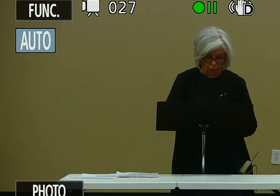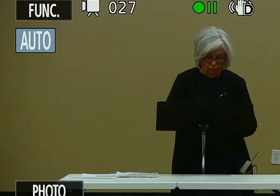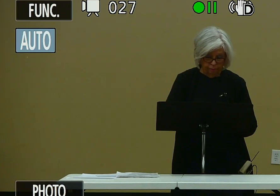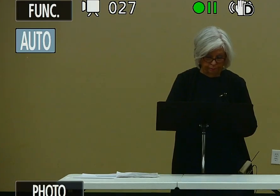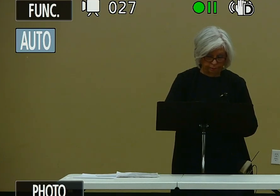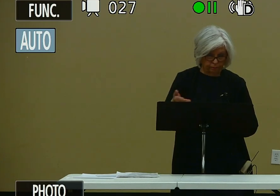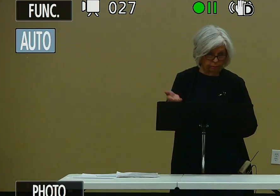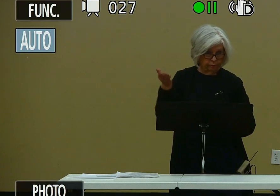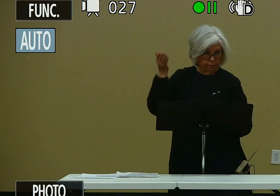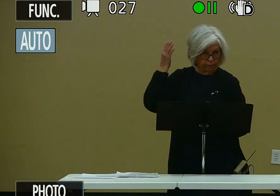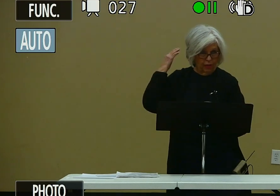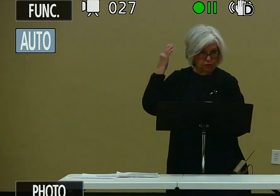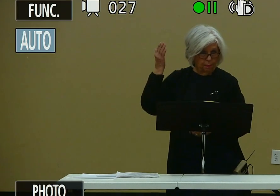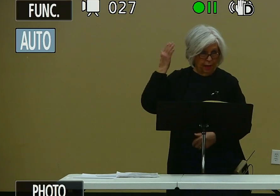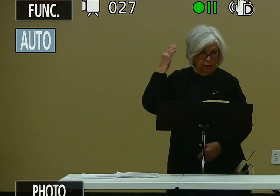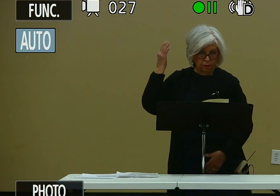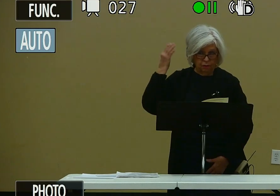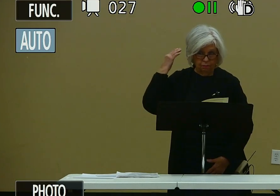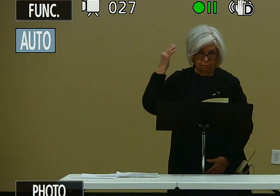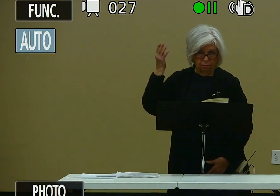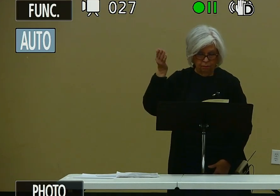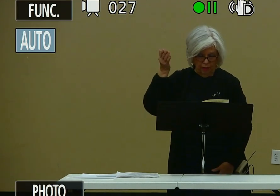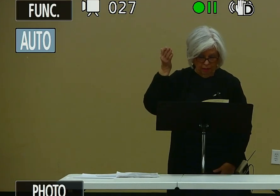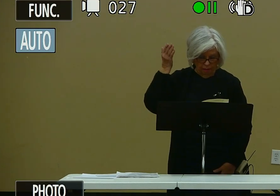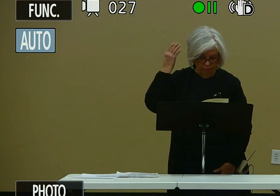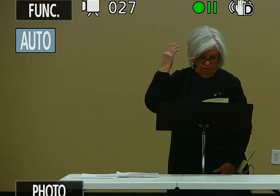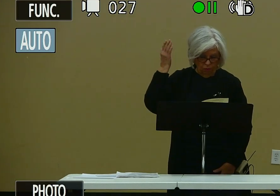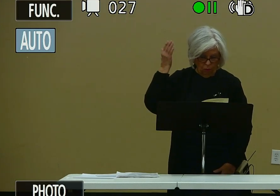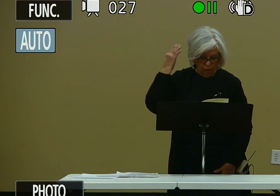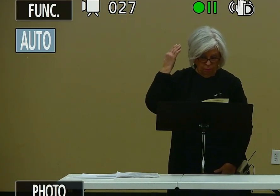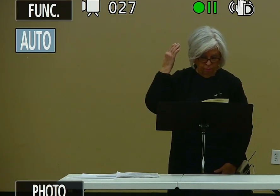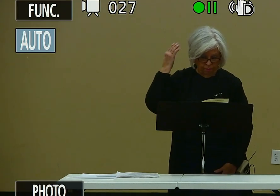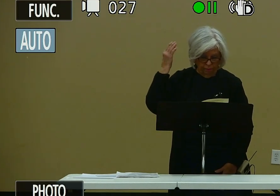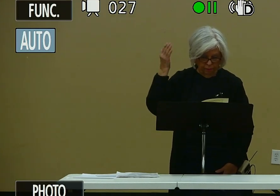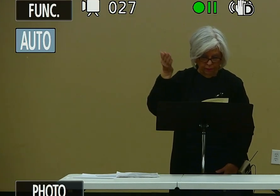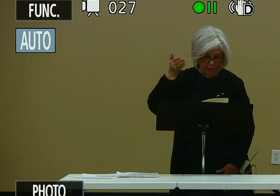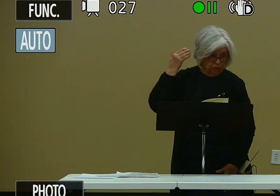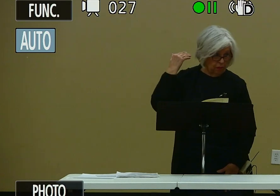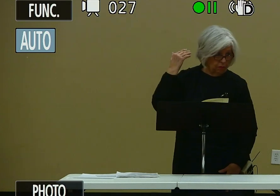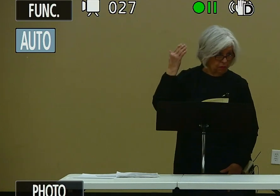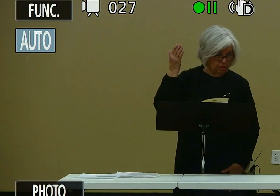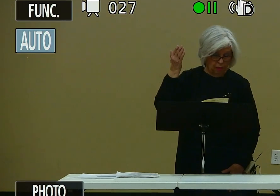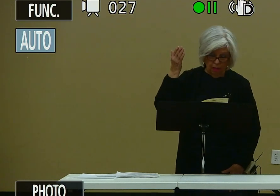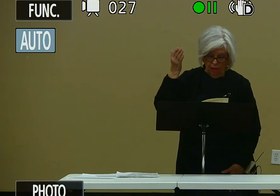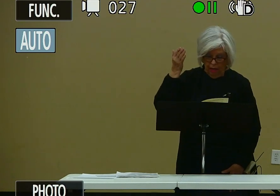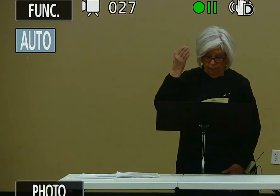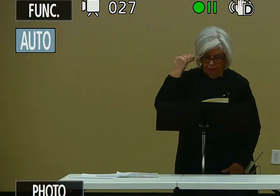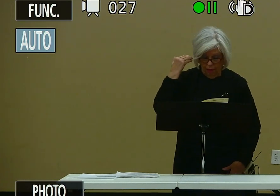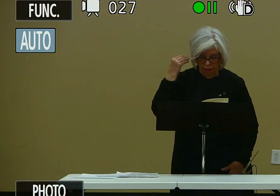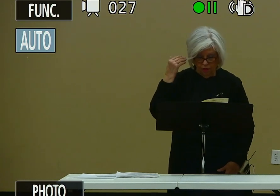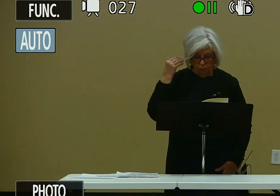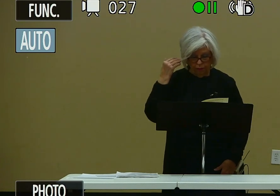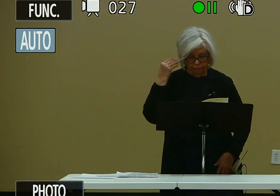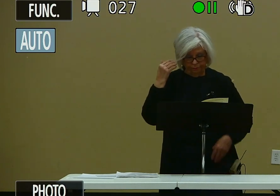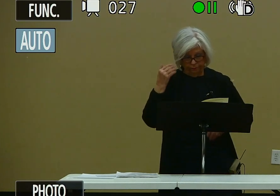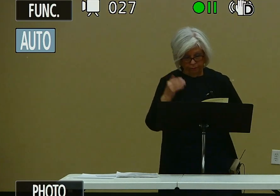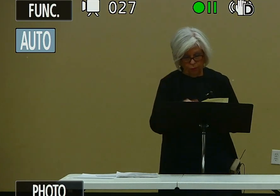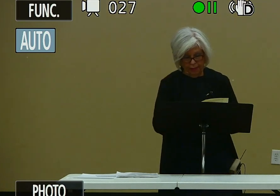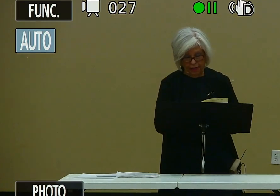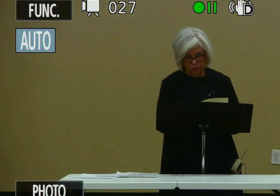Before is in the past. Before. That's all there is to it. But the other one, right next to